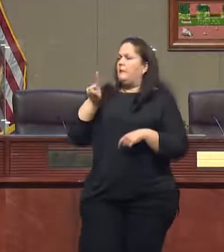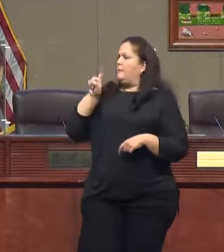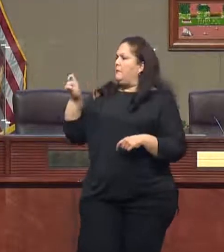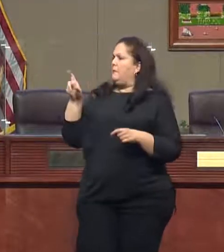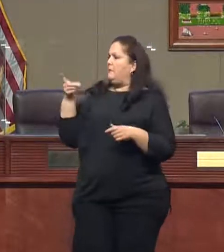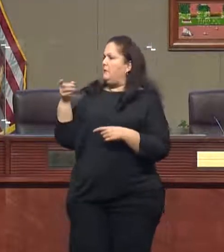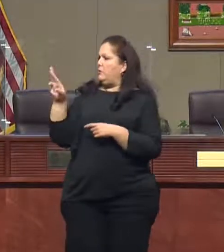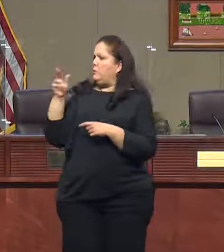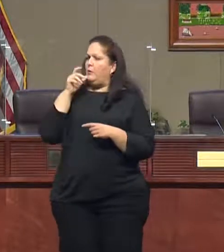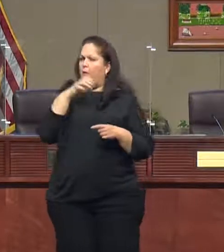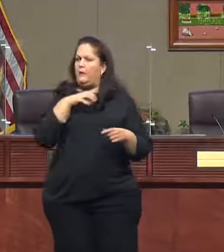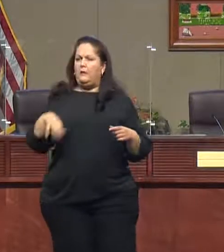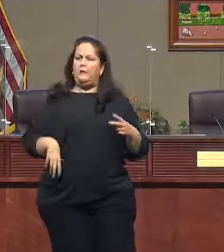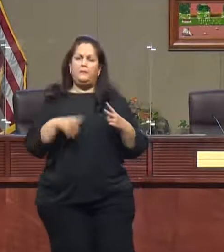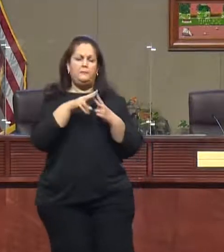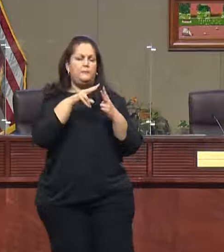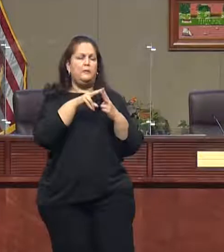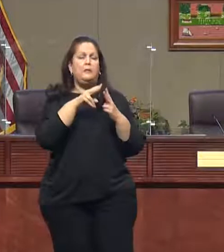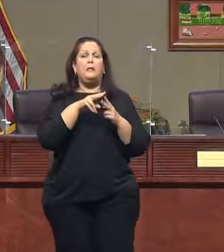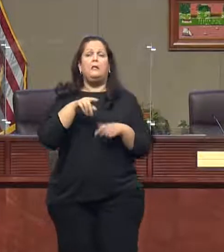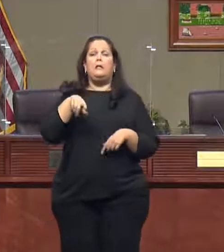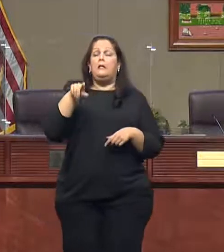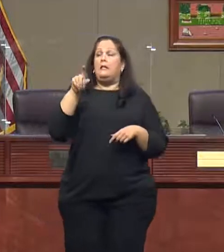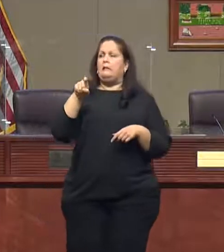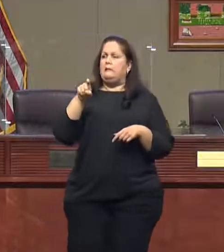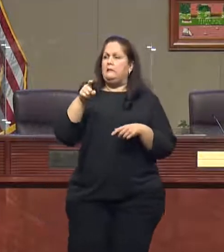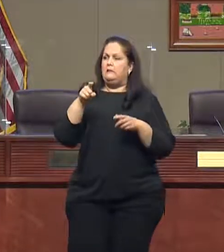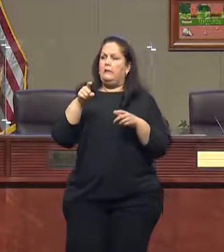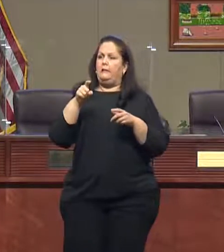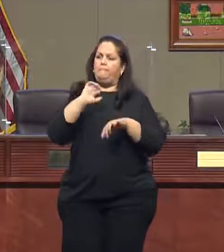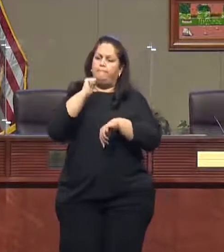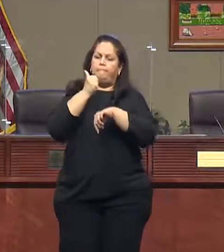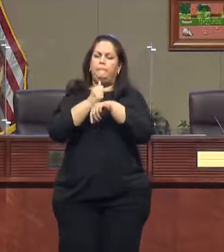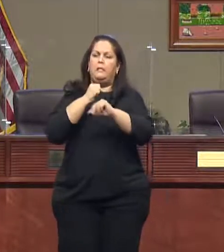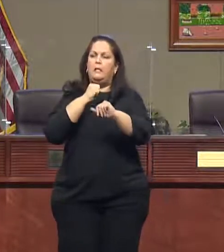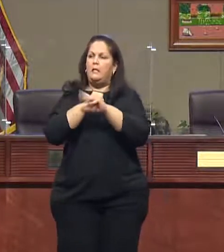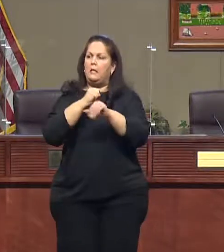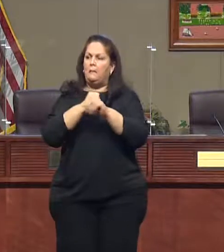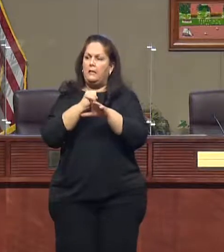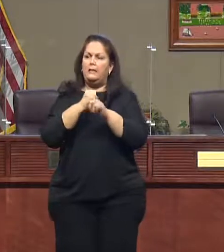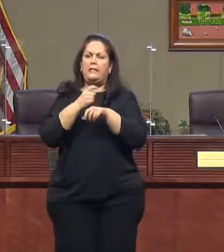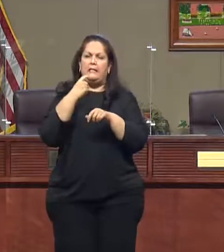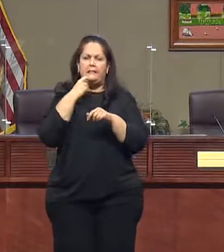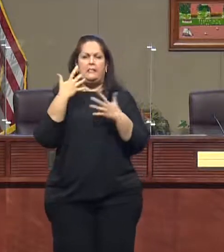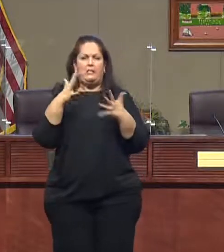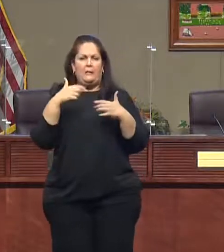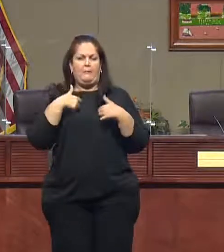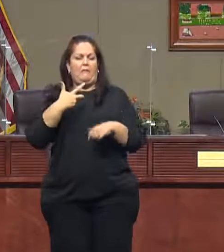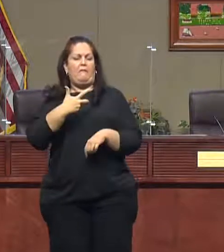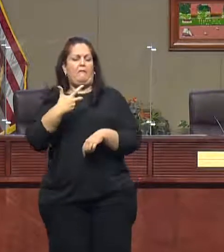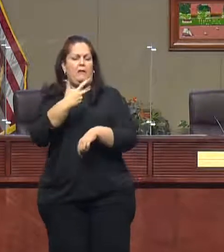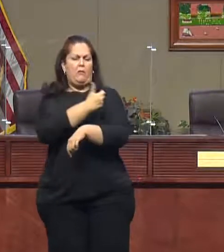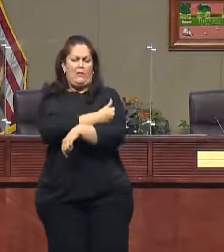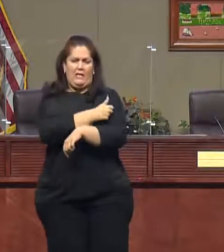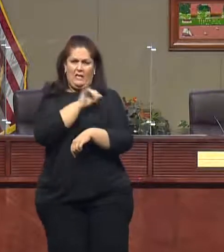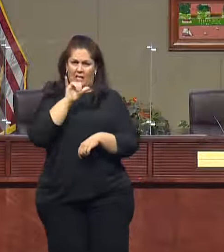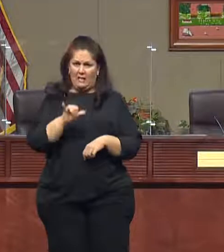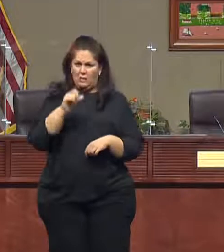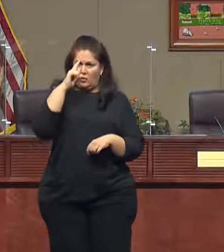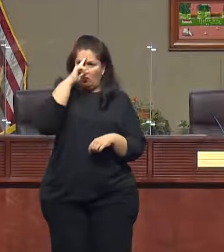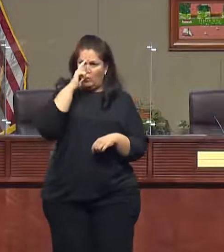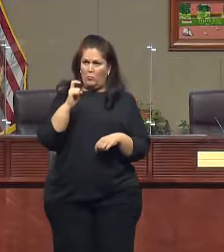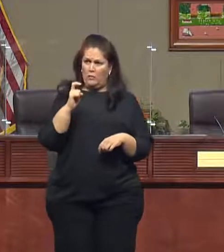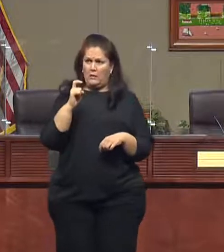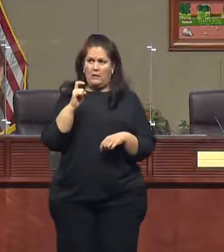La necesidad de lanzar una campaña de I got my shot, yo me vacuné, responde a una baja